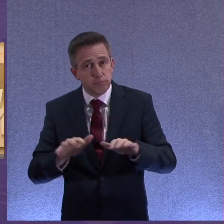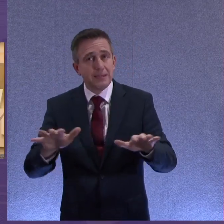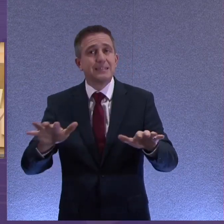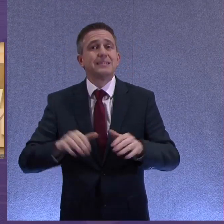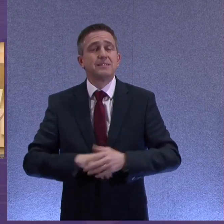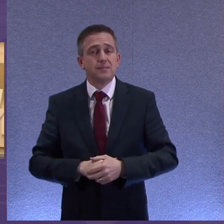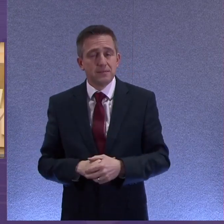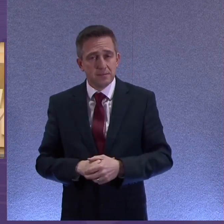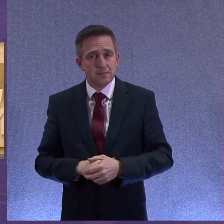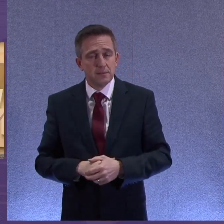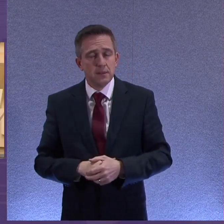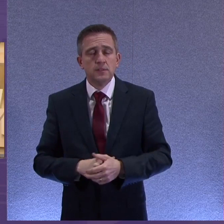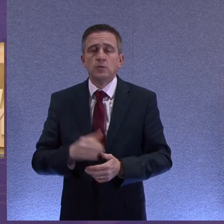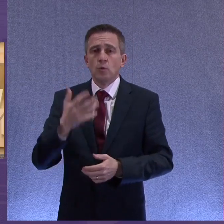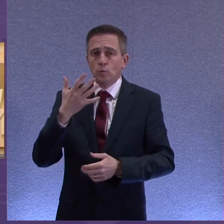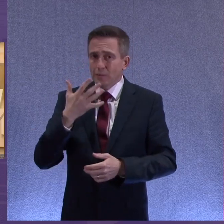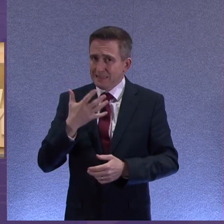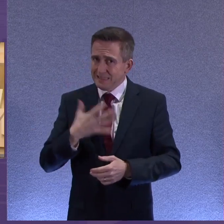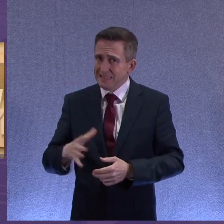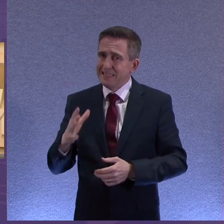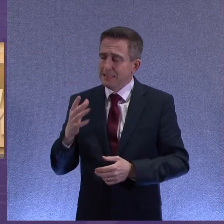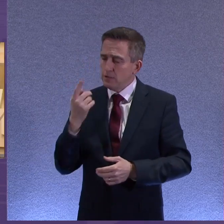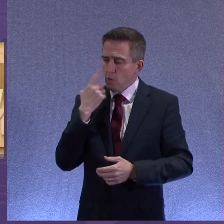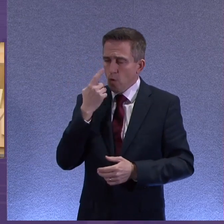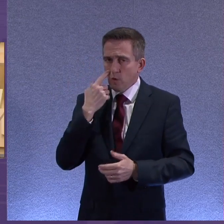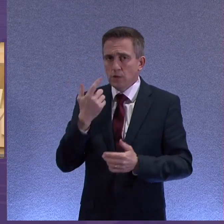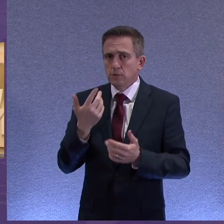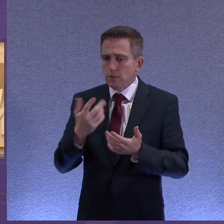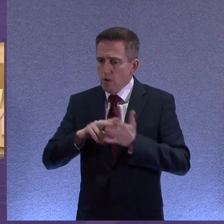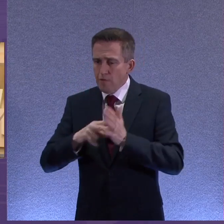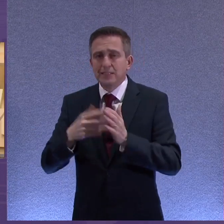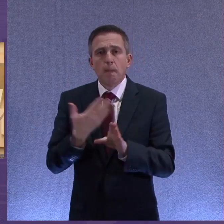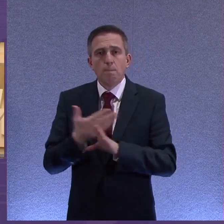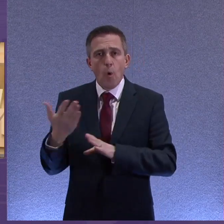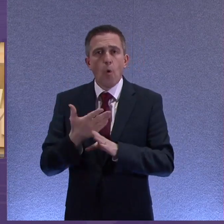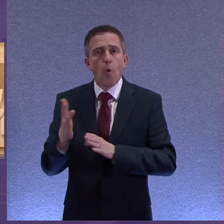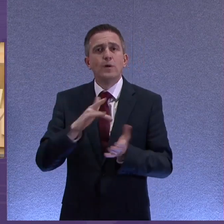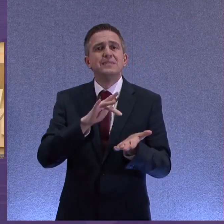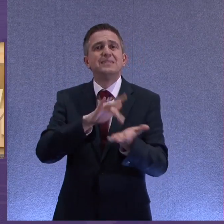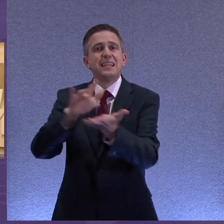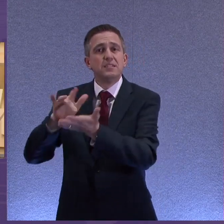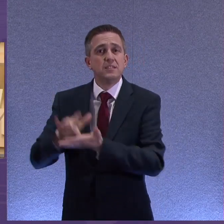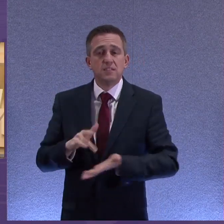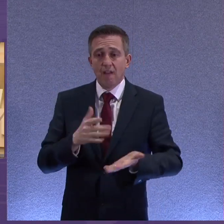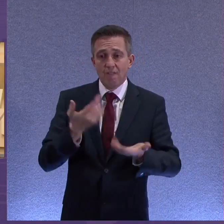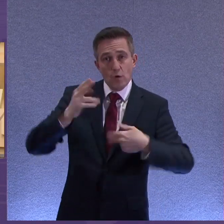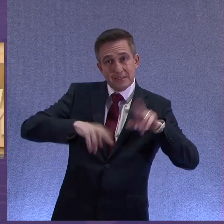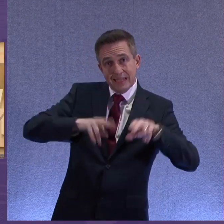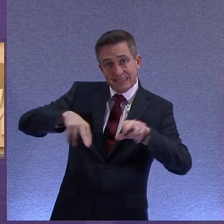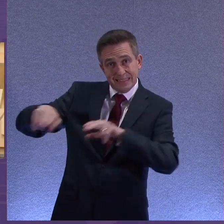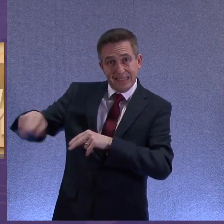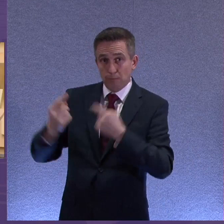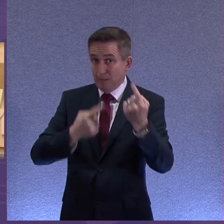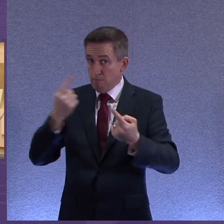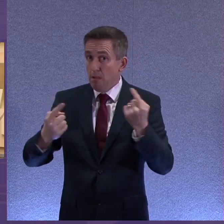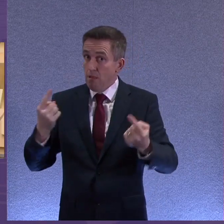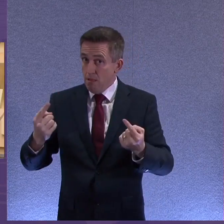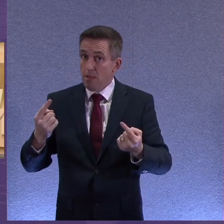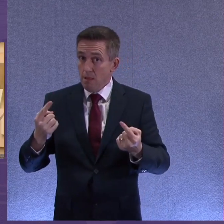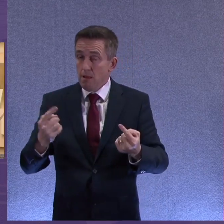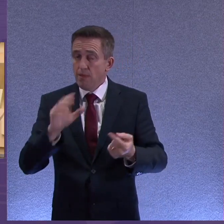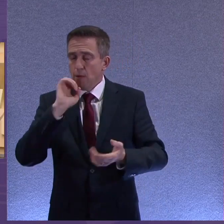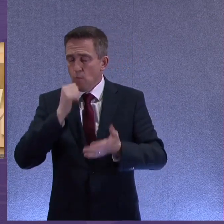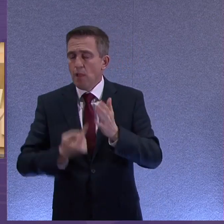that involves considerably increasing the capacity of our testing facilities, and that is the work that is underway in a variety of